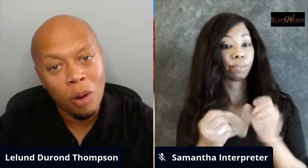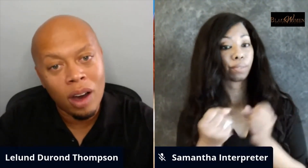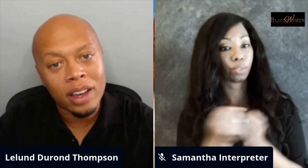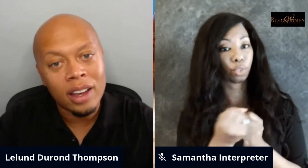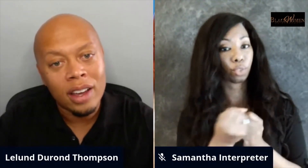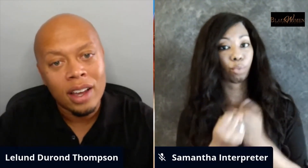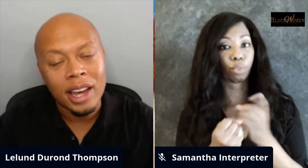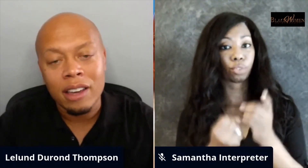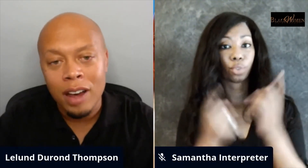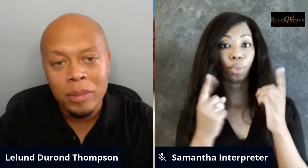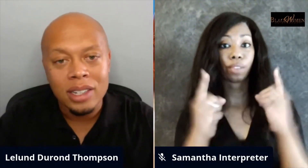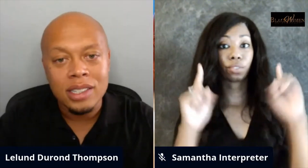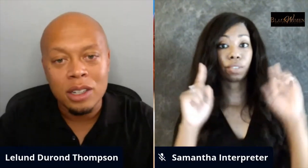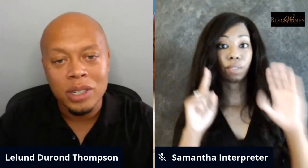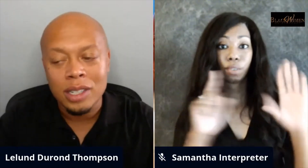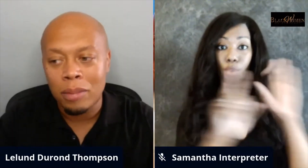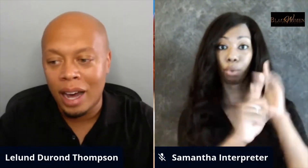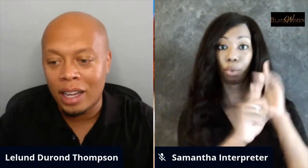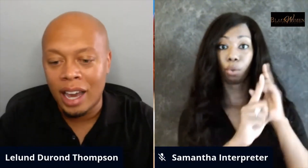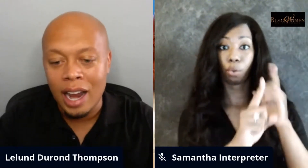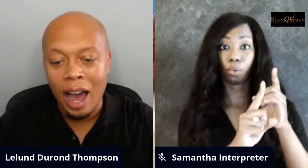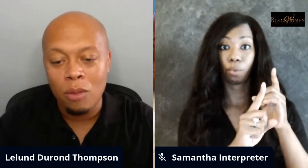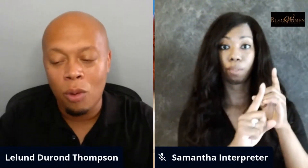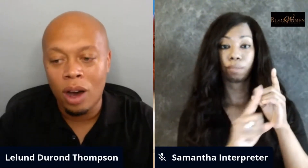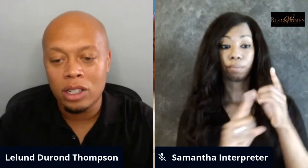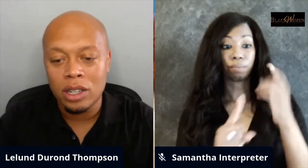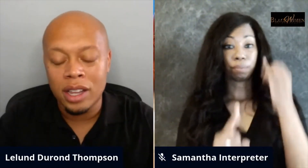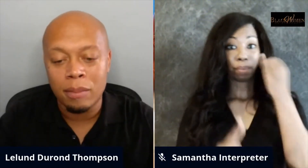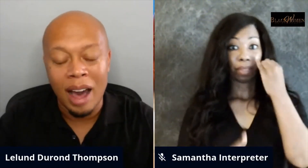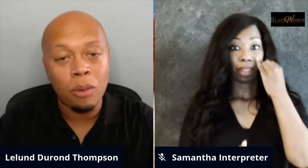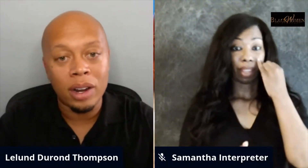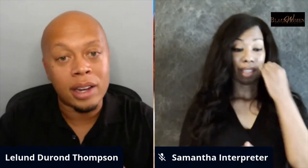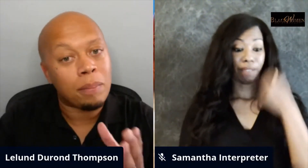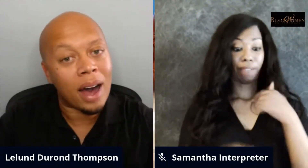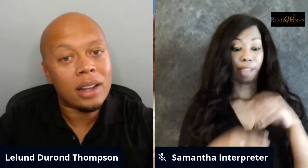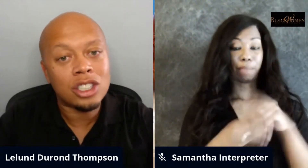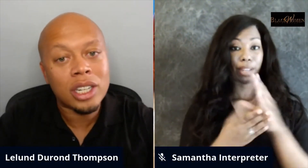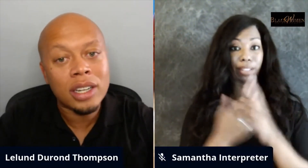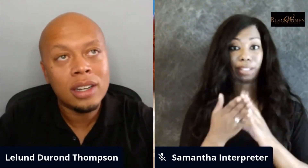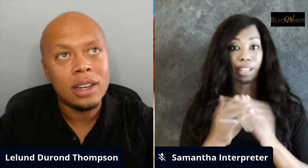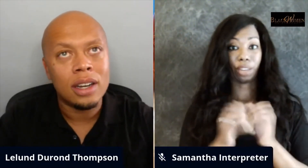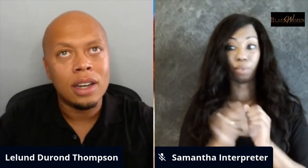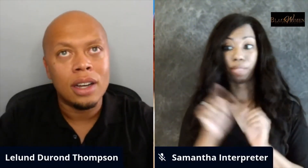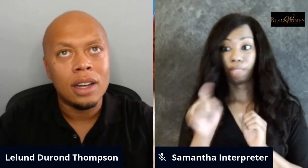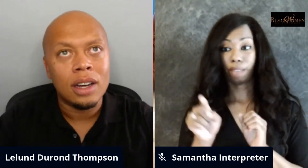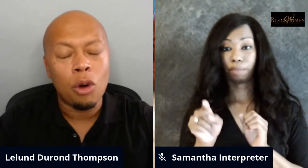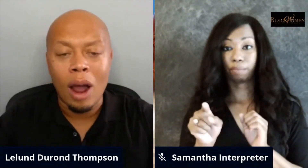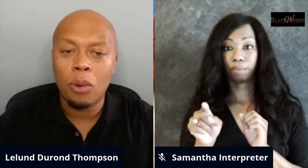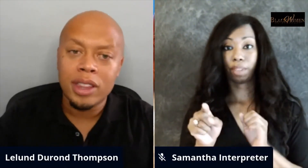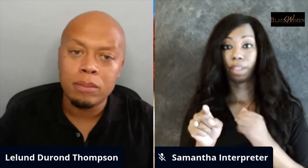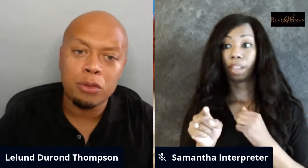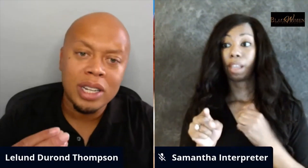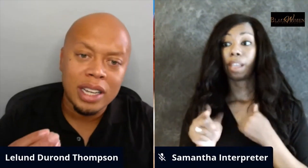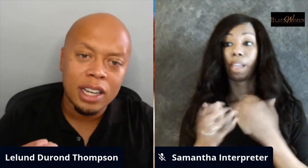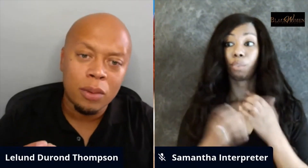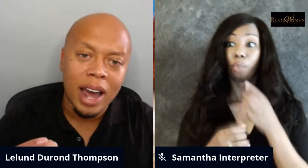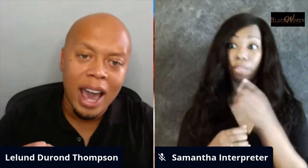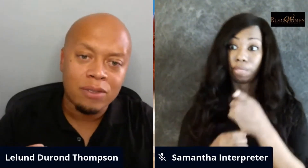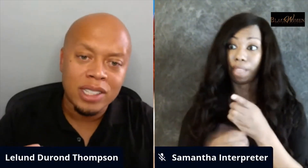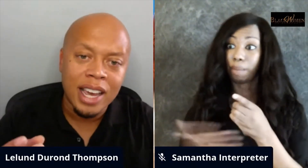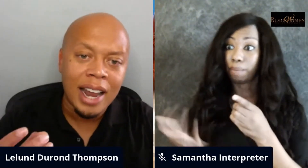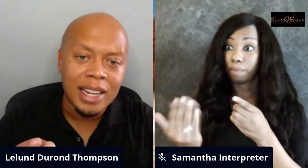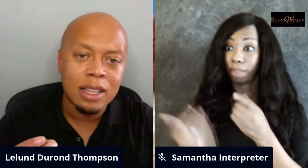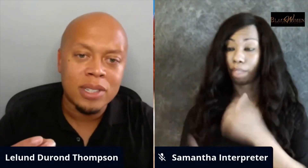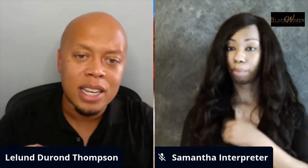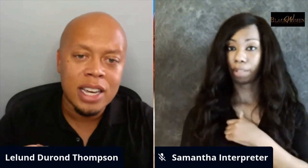you want. Like if I'm in a scene with somebody and I want an apology, or I want them to really hear what I have